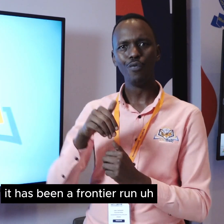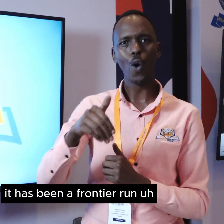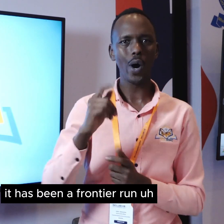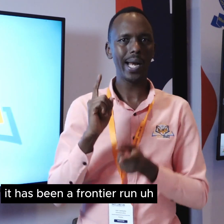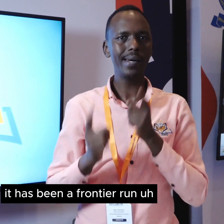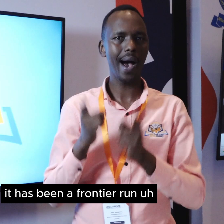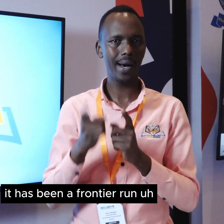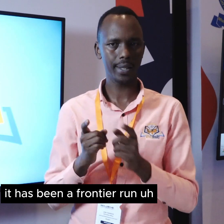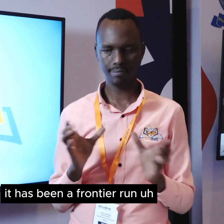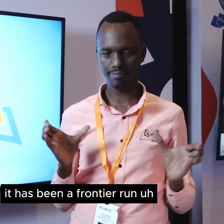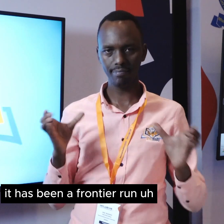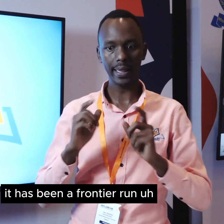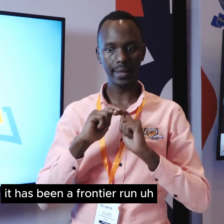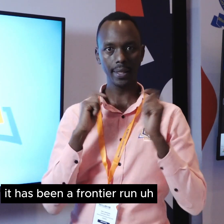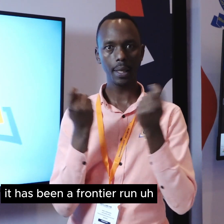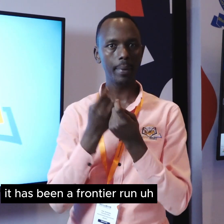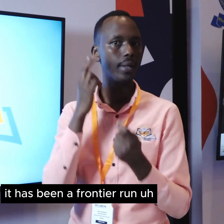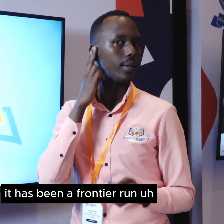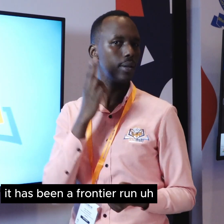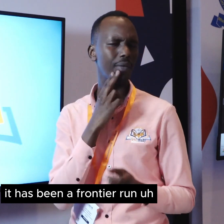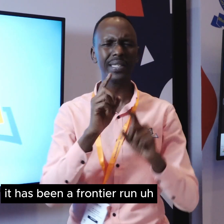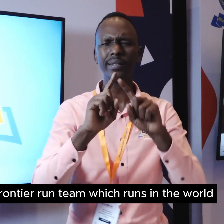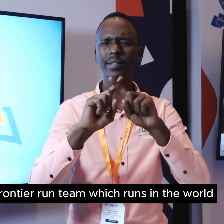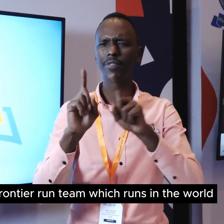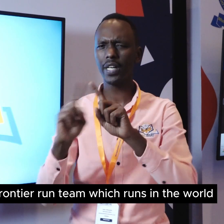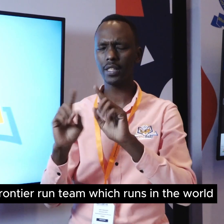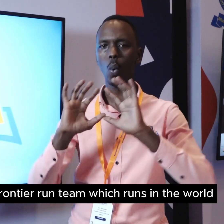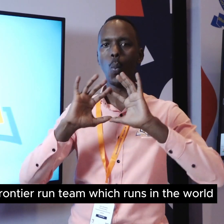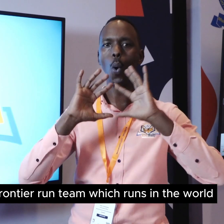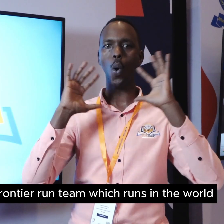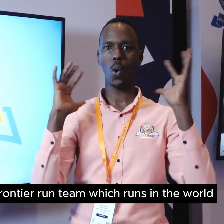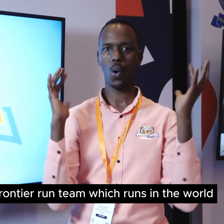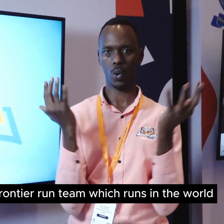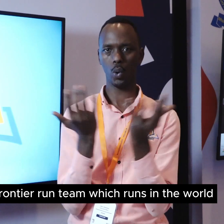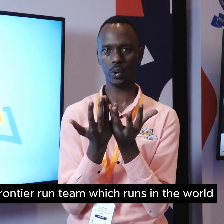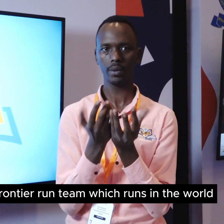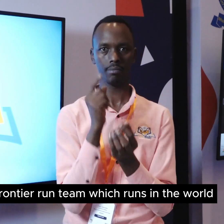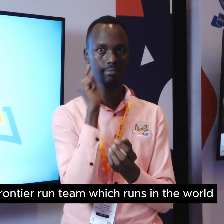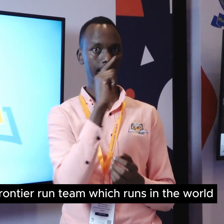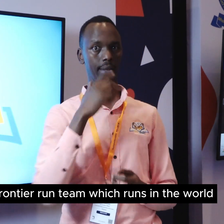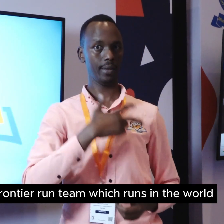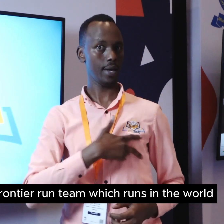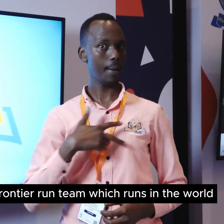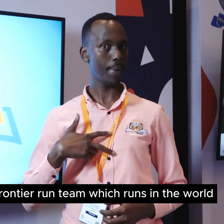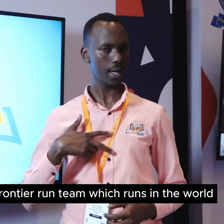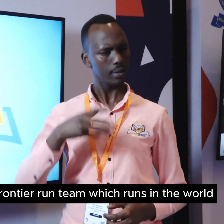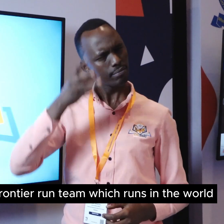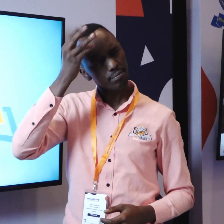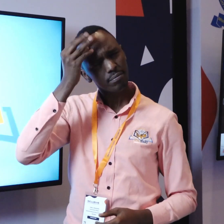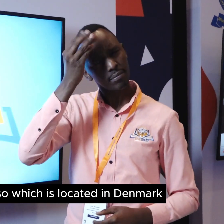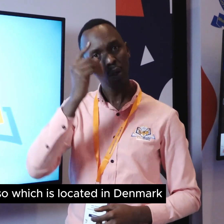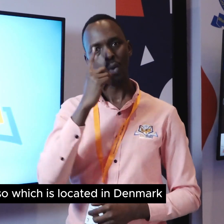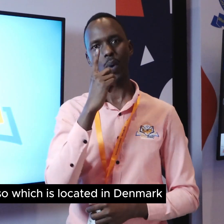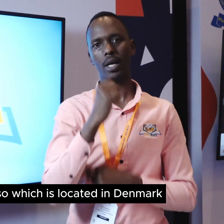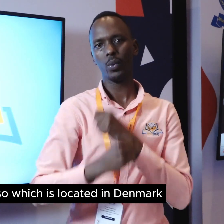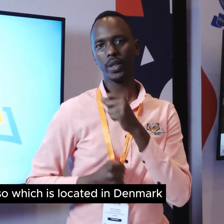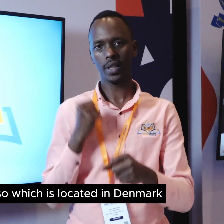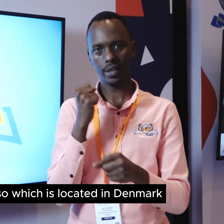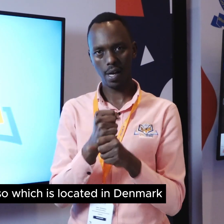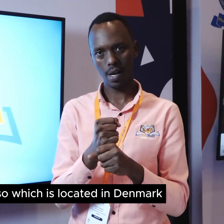a frontier run. There's a frontier run team which runs in the world, so which is located in Denmark.